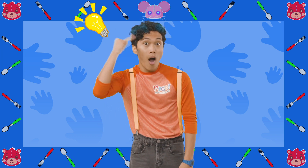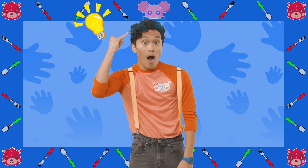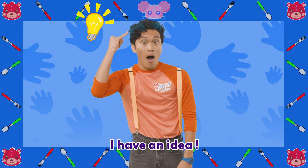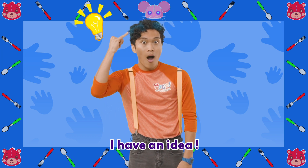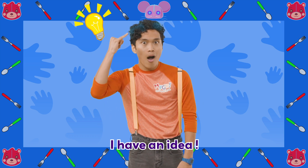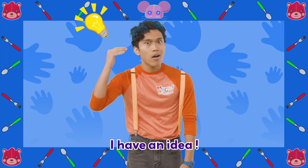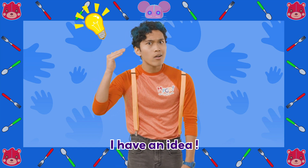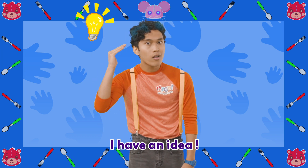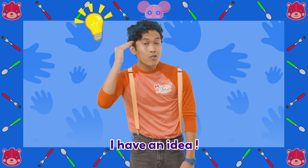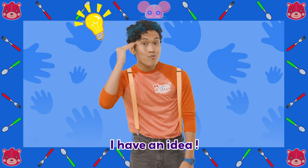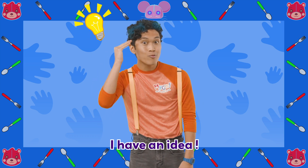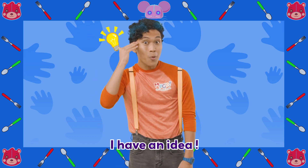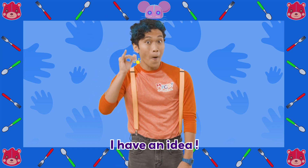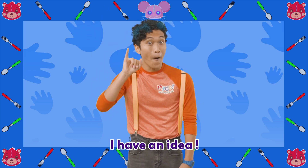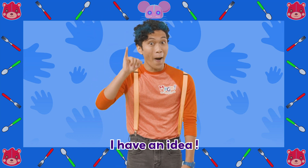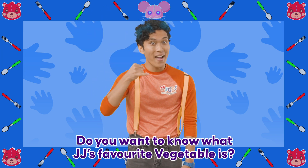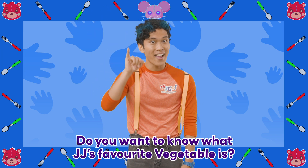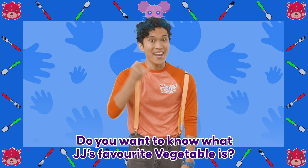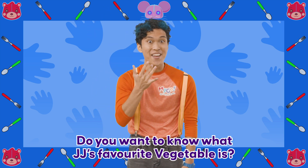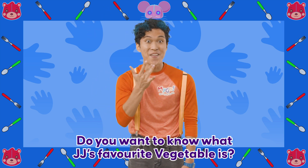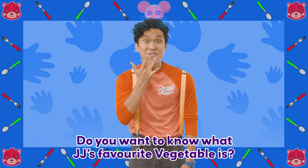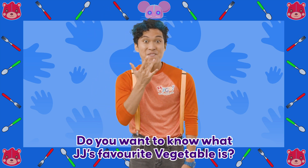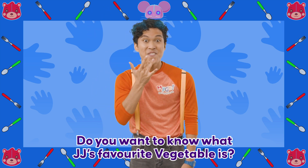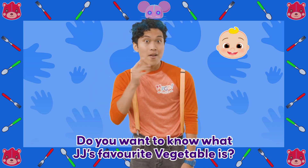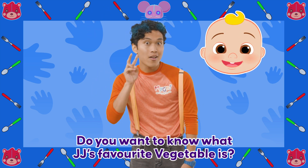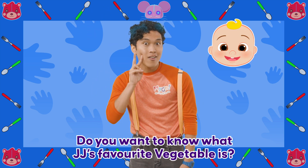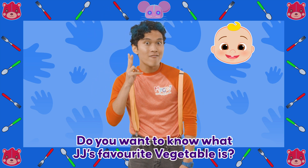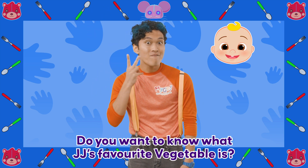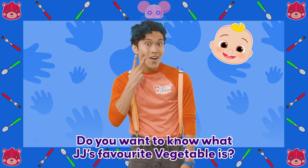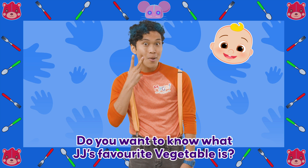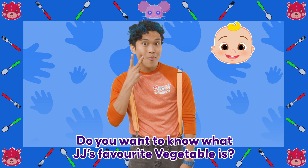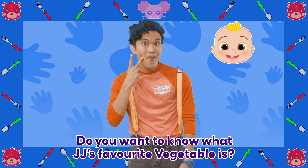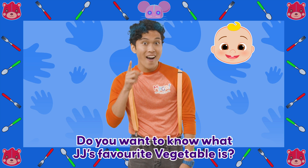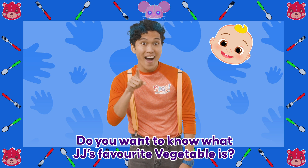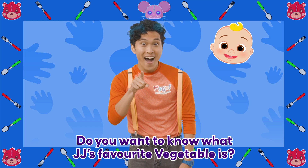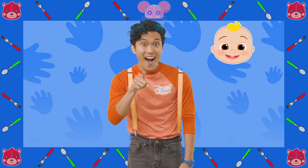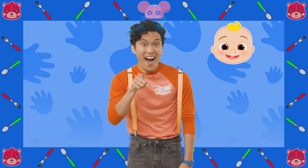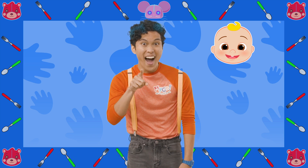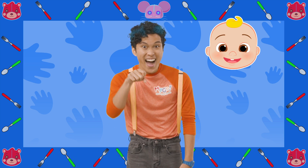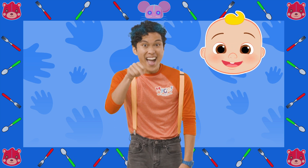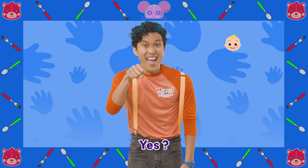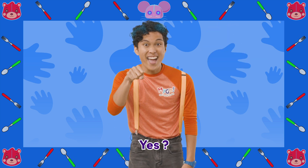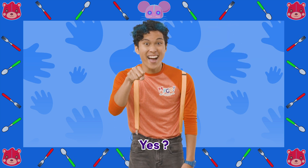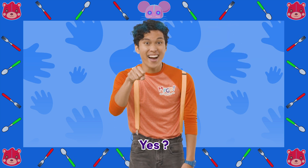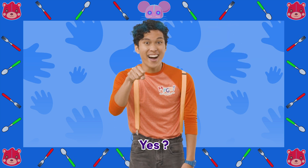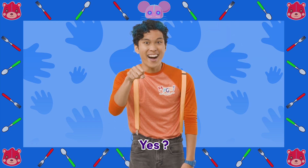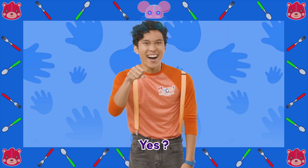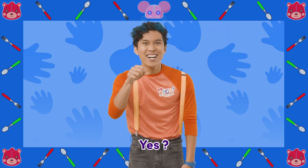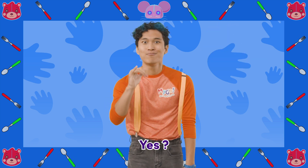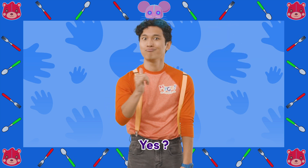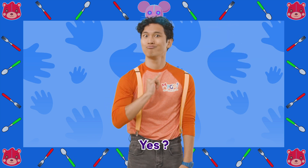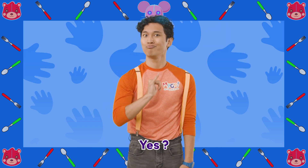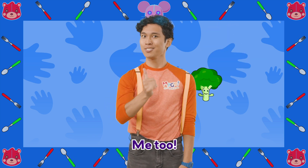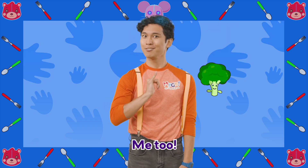I have an idea. Do you want to know what JJ's favorite vegetable is? Yes? Me